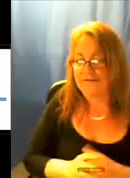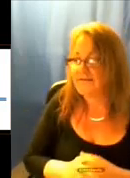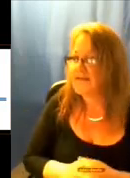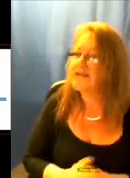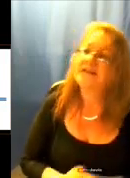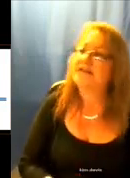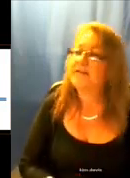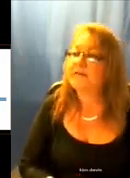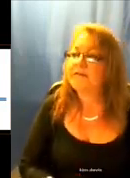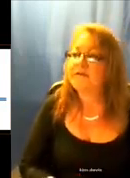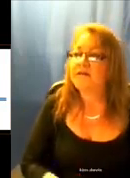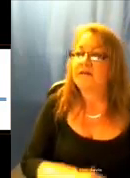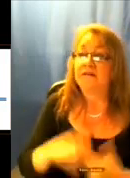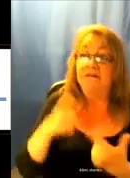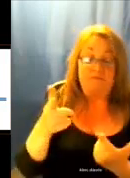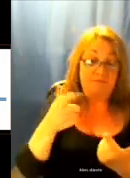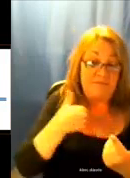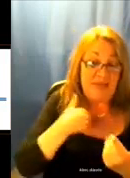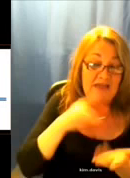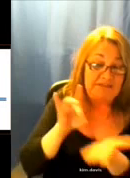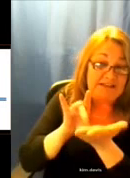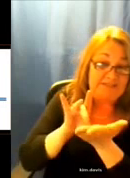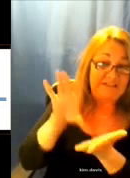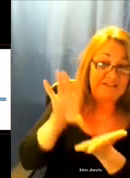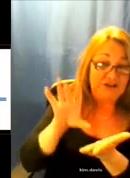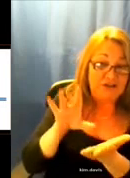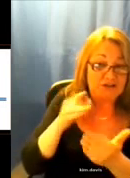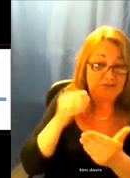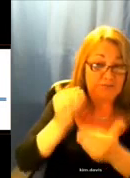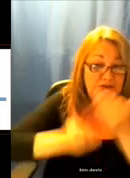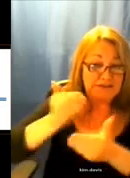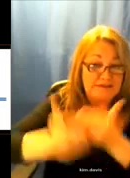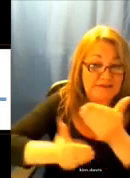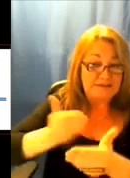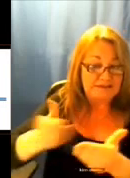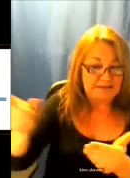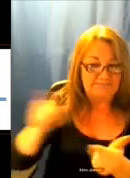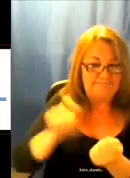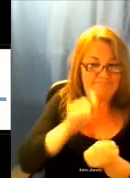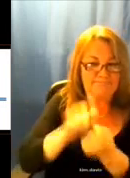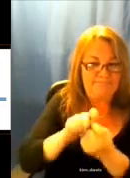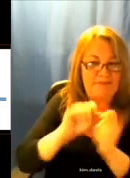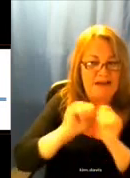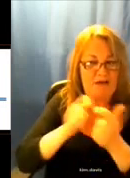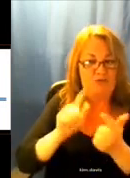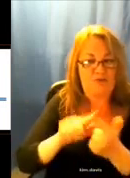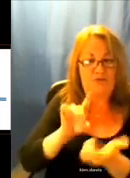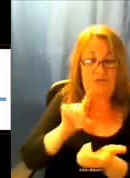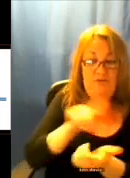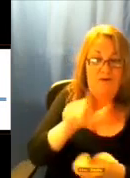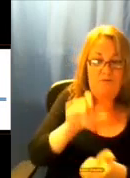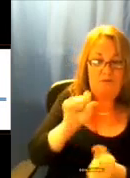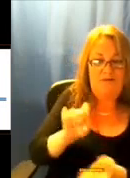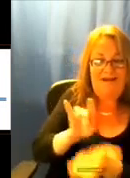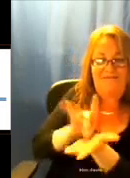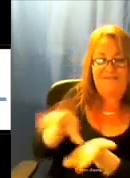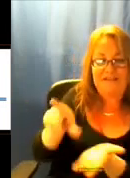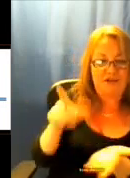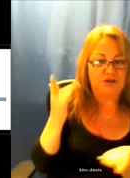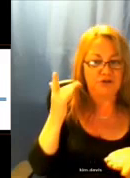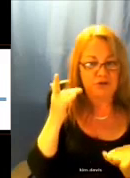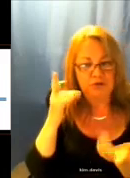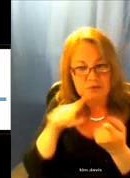the property, then receiving that money back. Or the eviction process